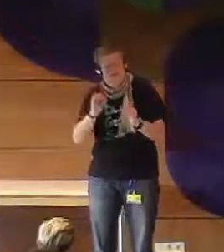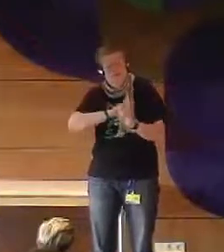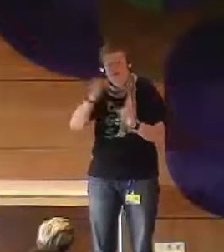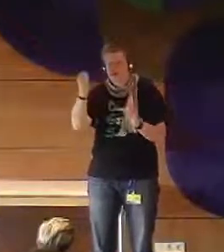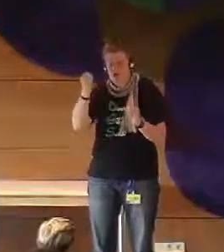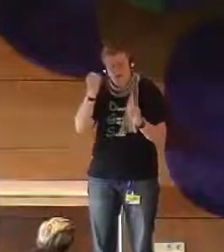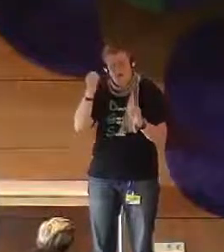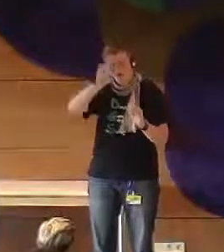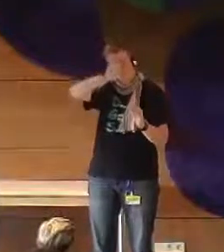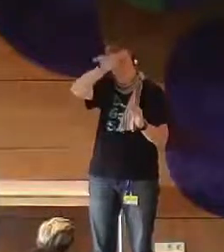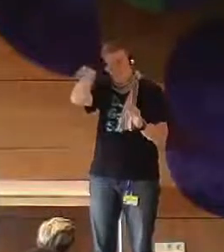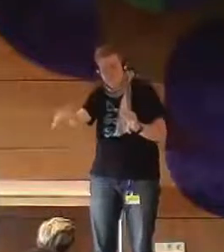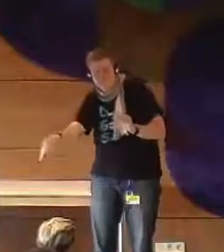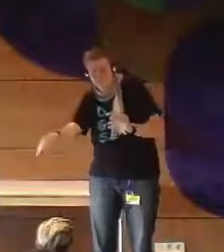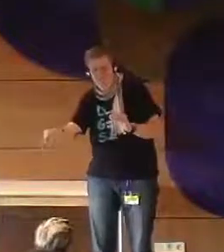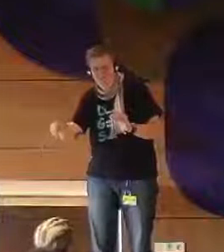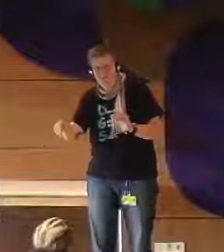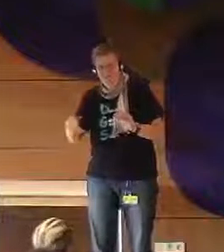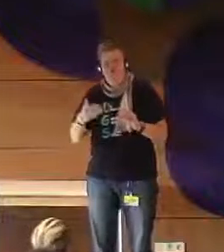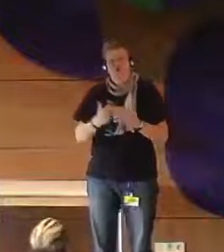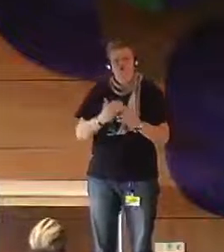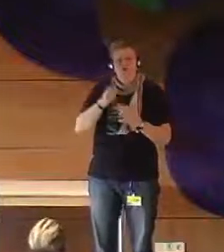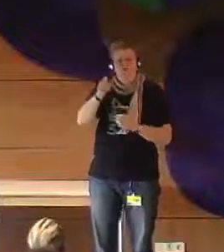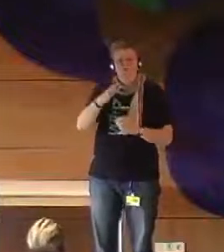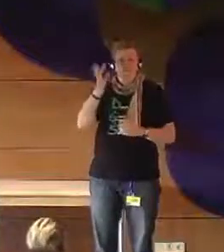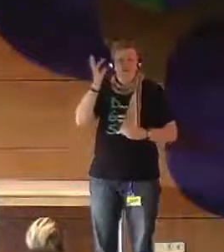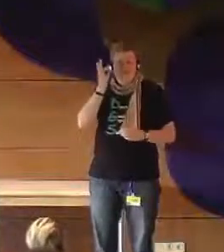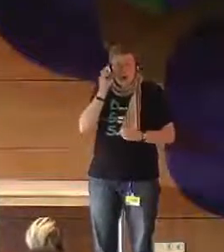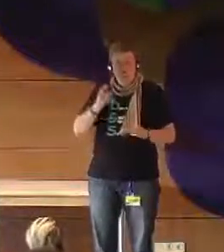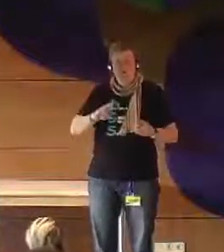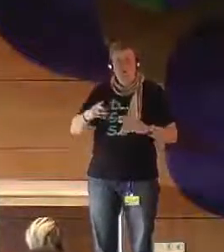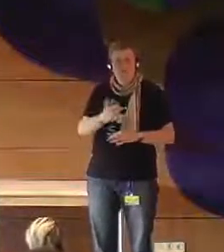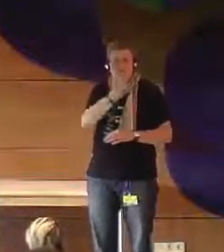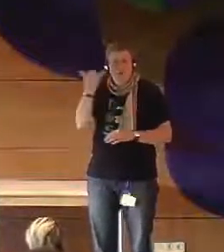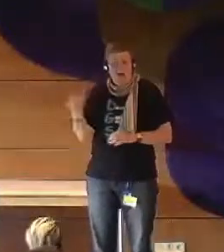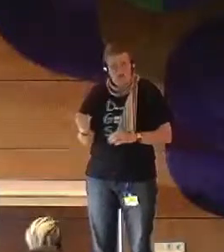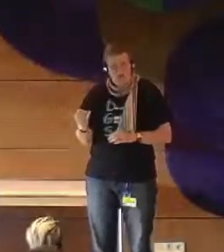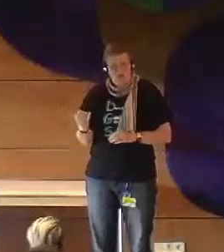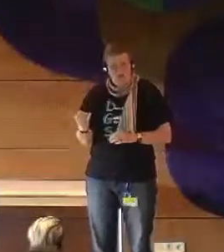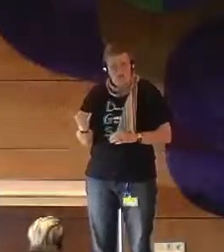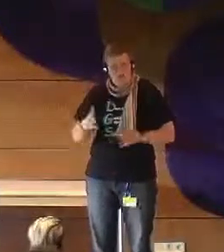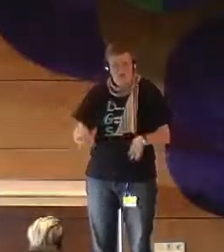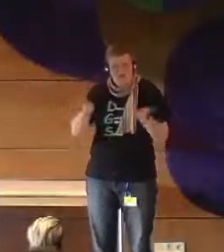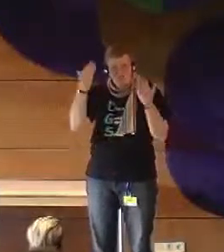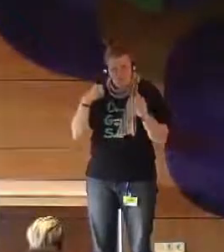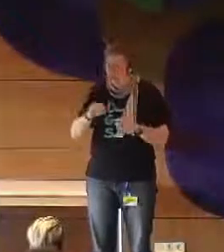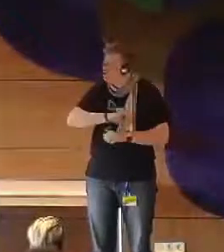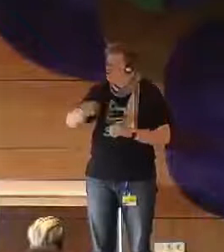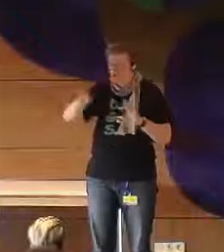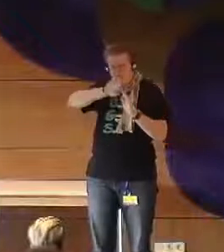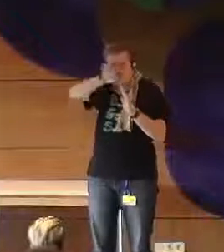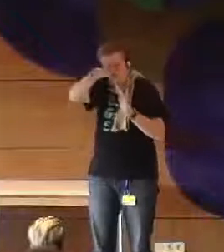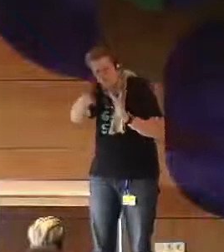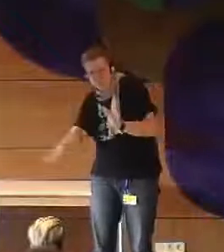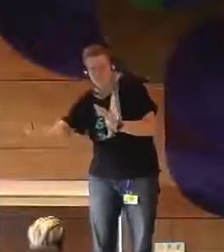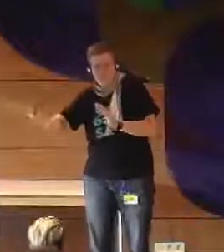through the menopause. But this line is pretty much, you can't do anything about it. So if you